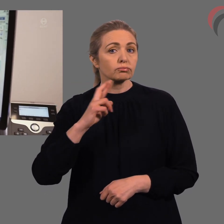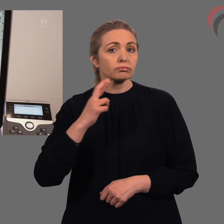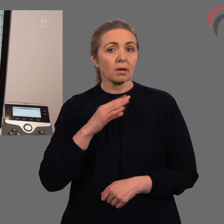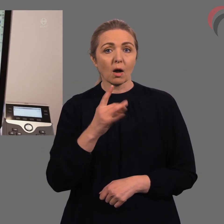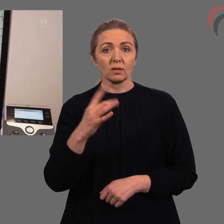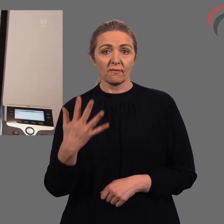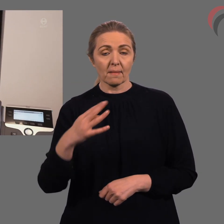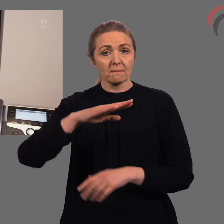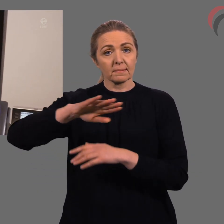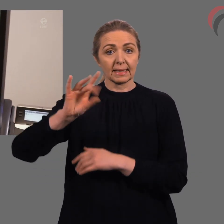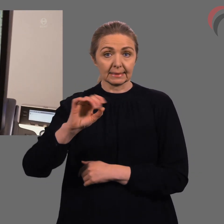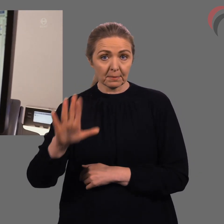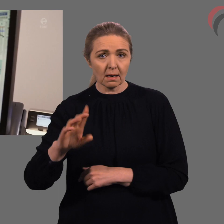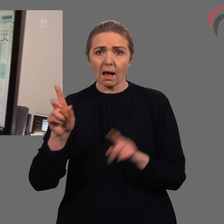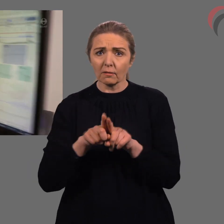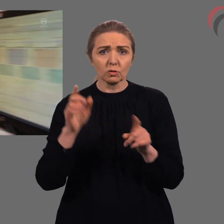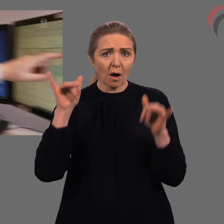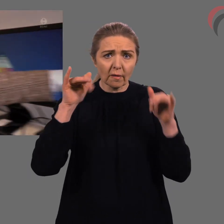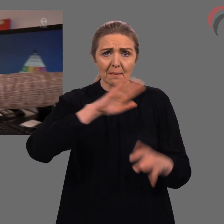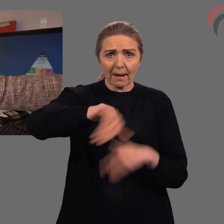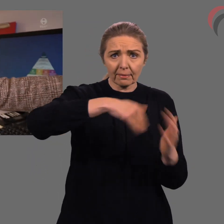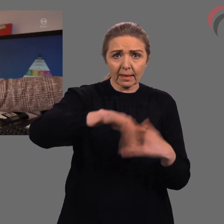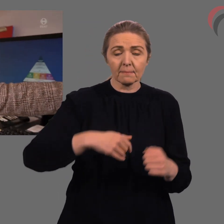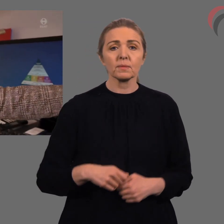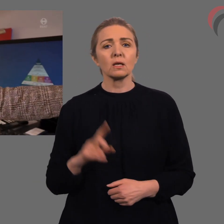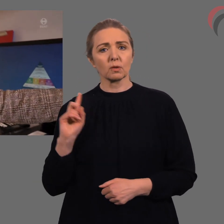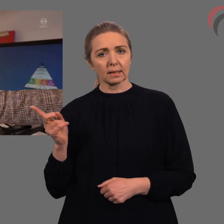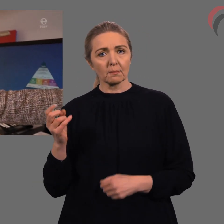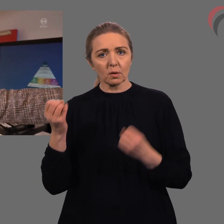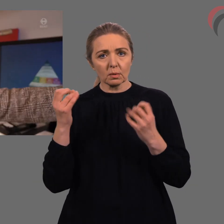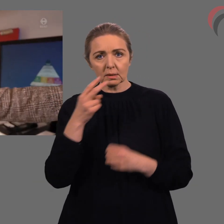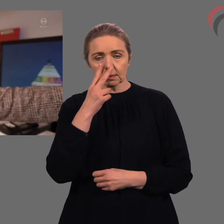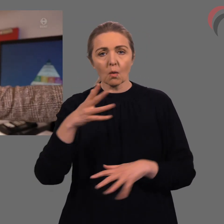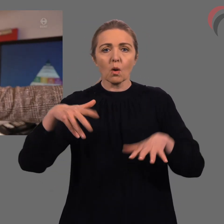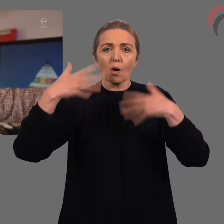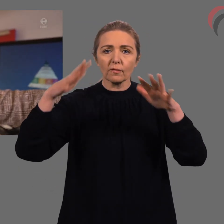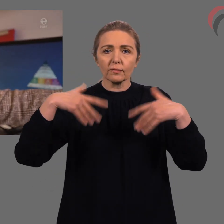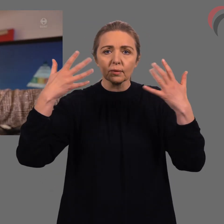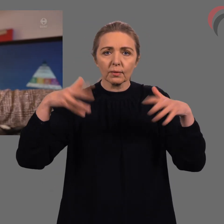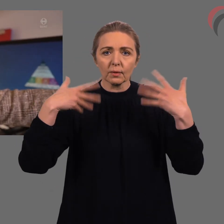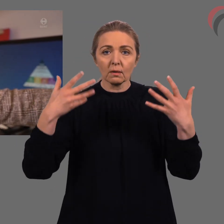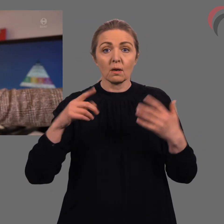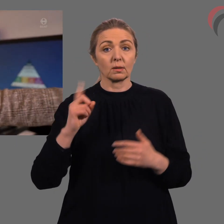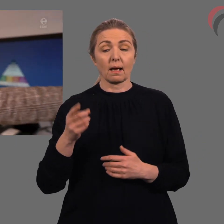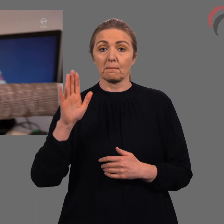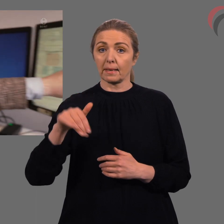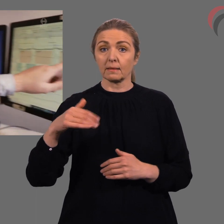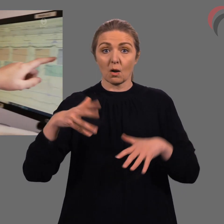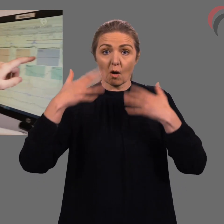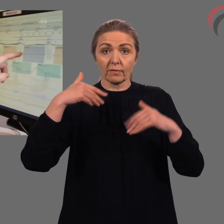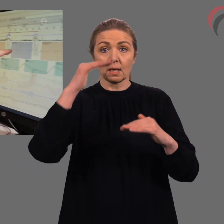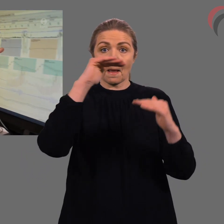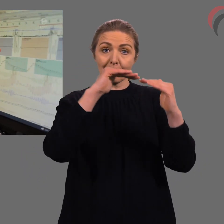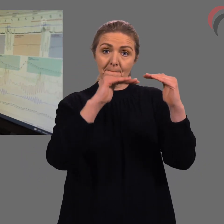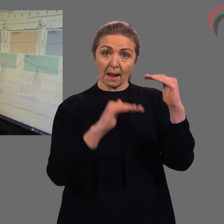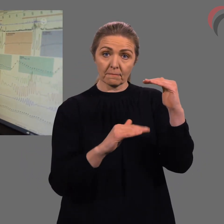we're talking louder than a blender. Here we look at the airflow, and so the airflow has